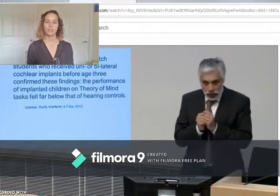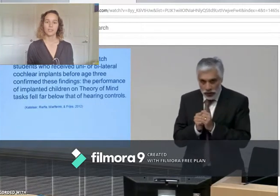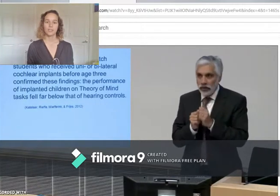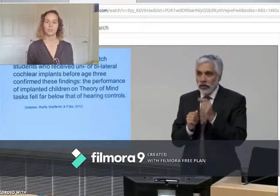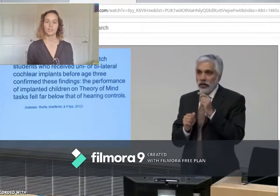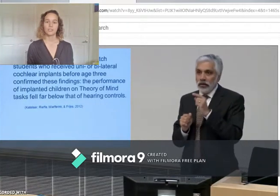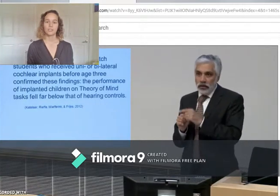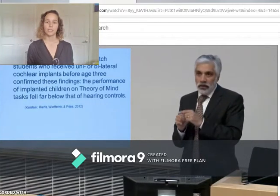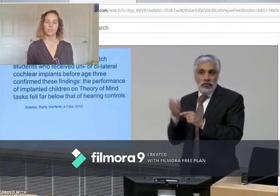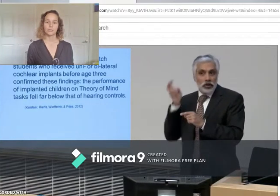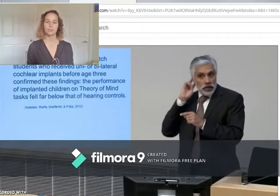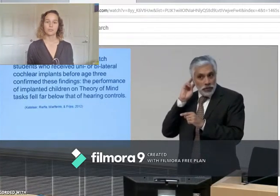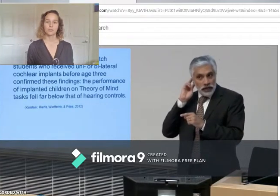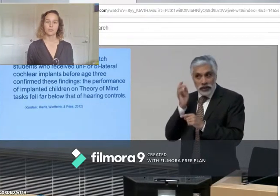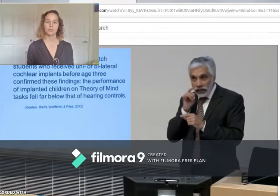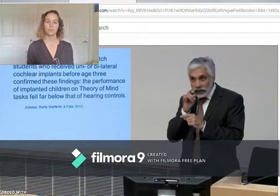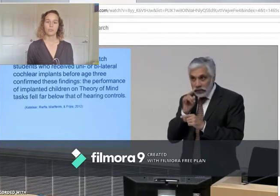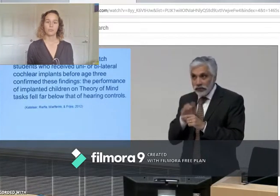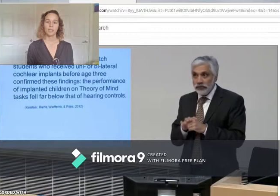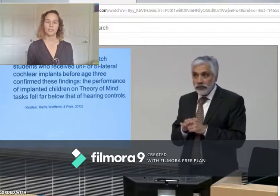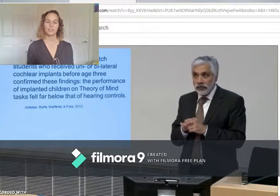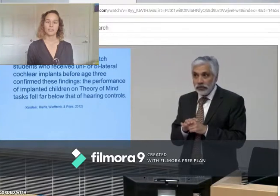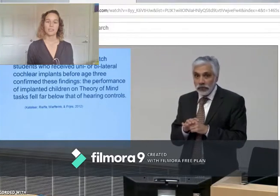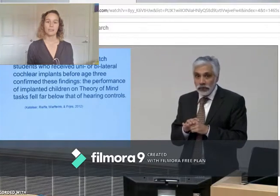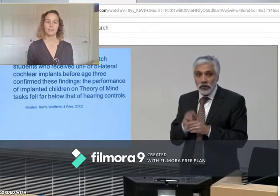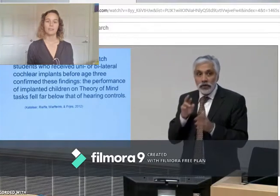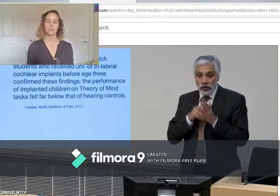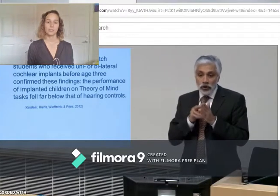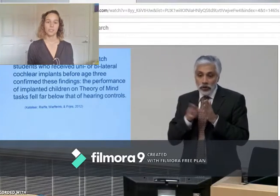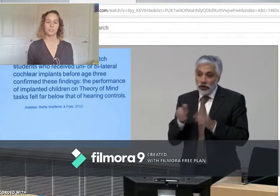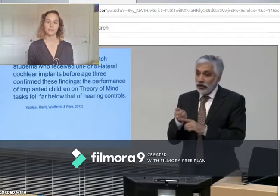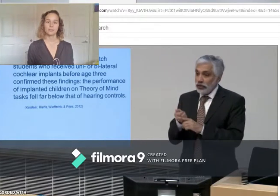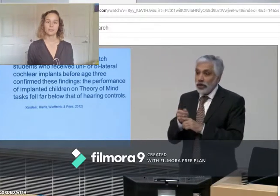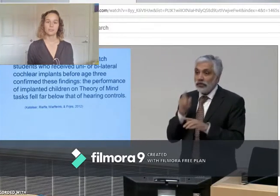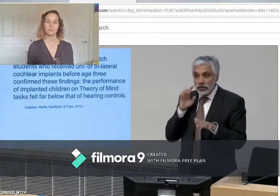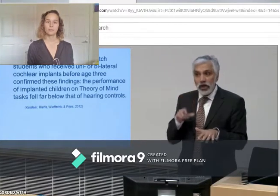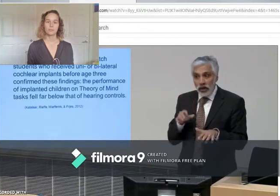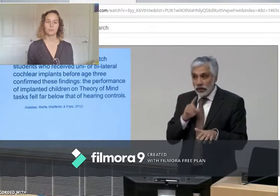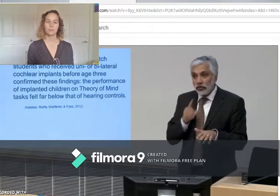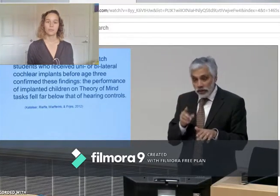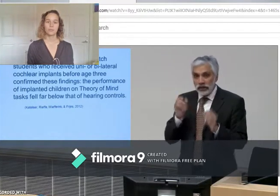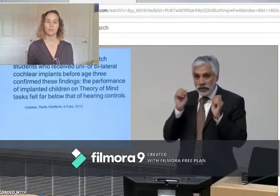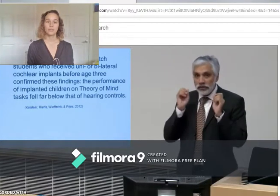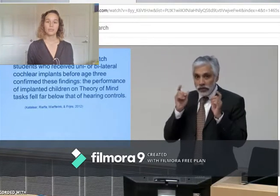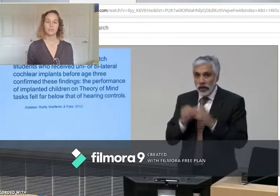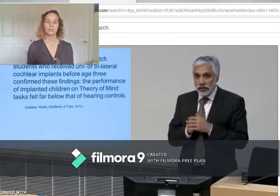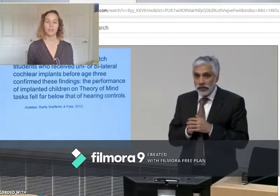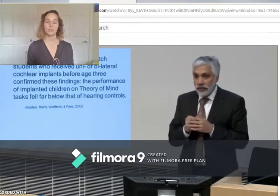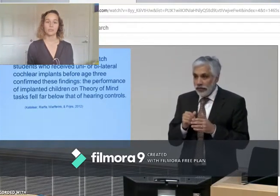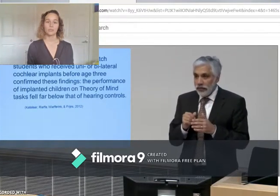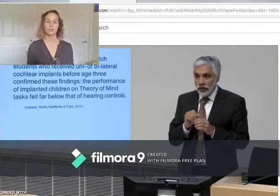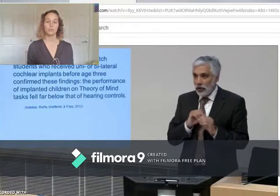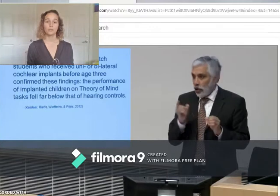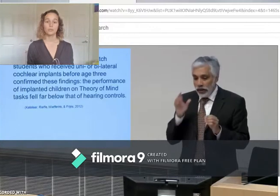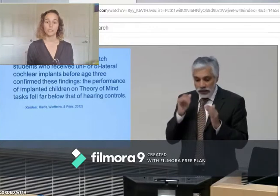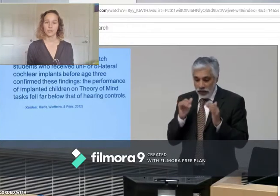It compared hearing Dutch kids with implanted deaf Dutch kids. And what the researchers